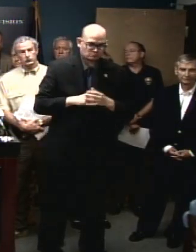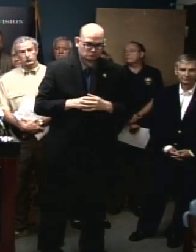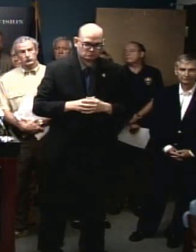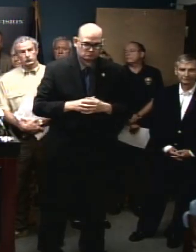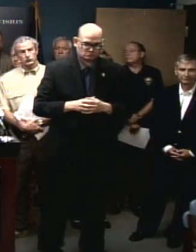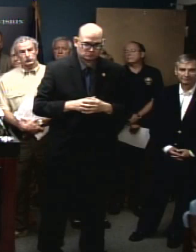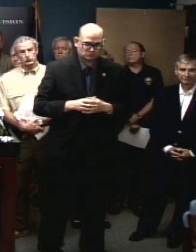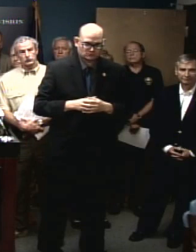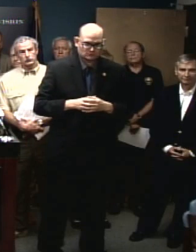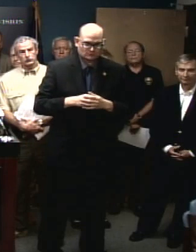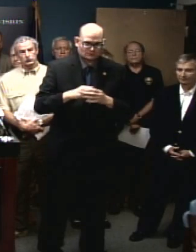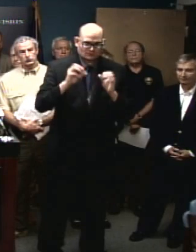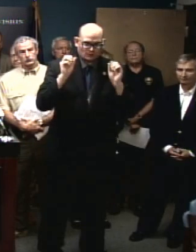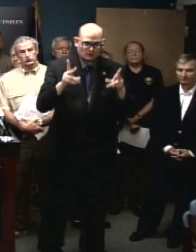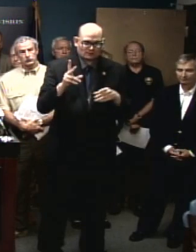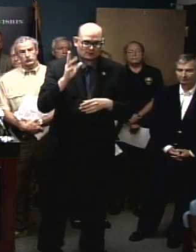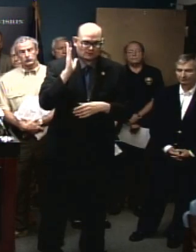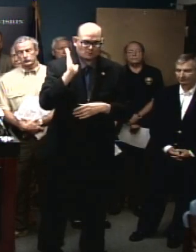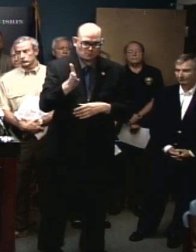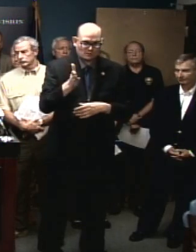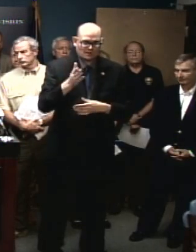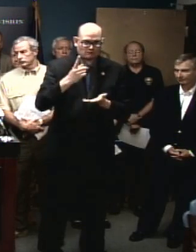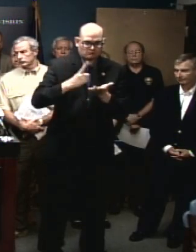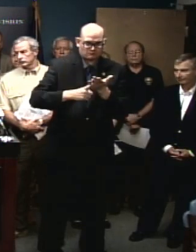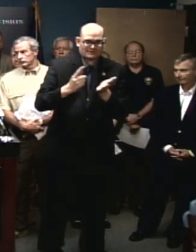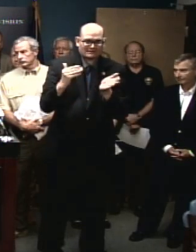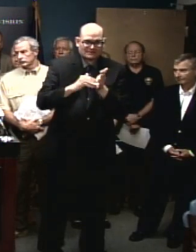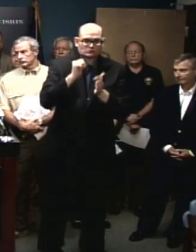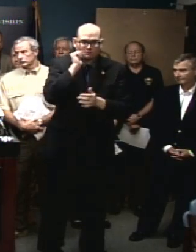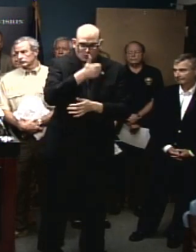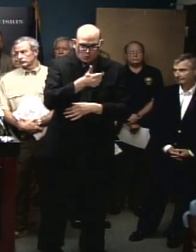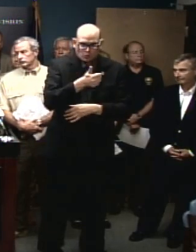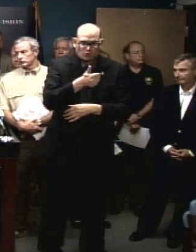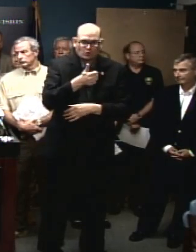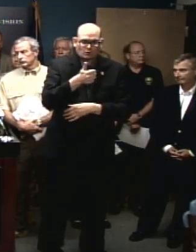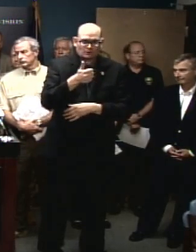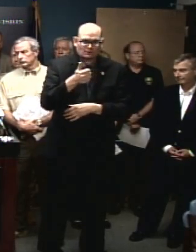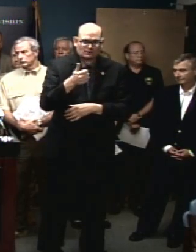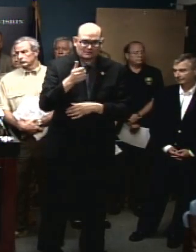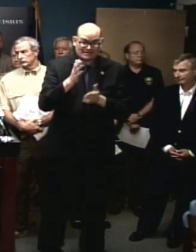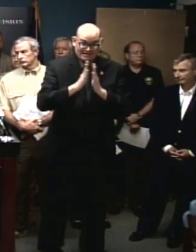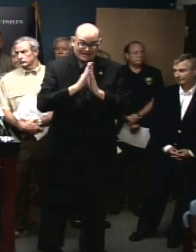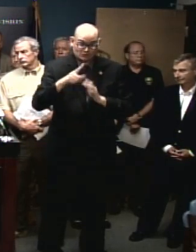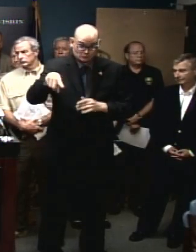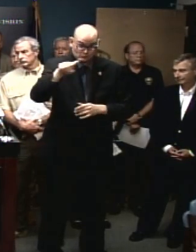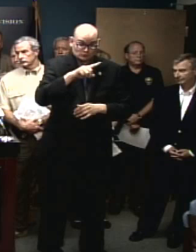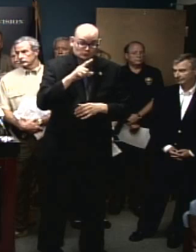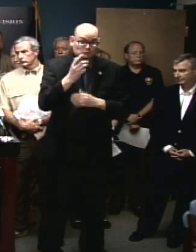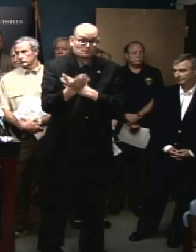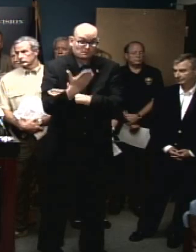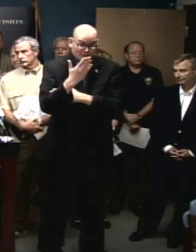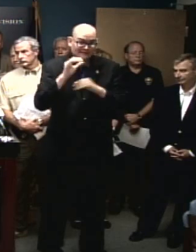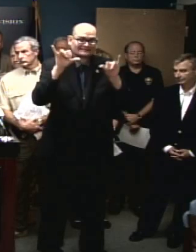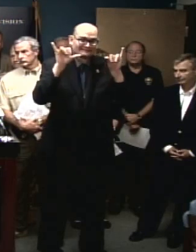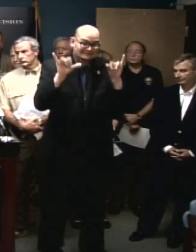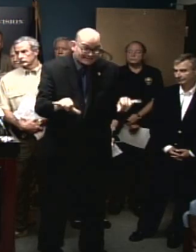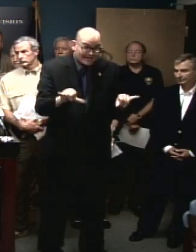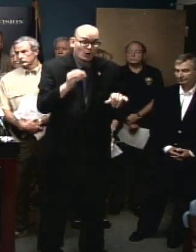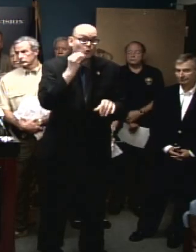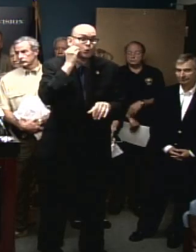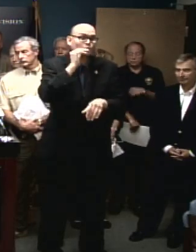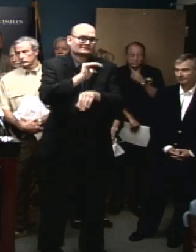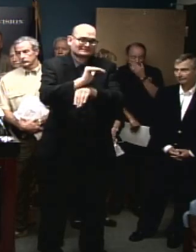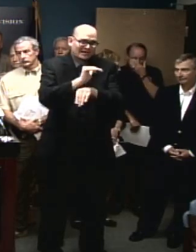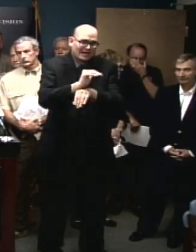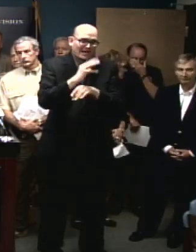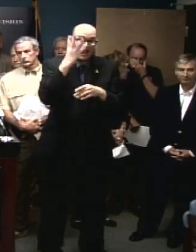Okay, well, we will report back tomorrow. What I will tell you is what I asked of this morning. Please stay home tonight. There's no reason for you to try and